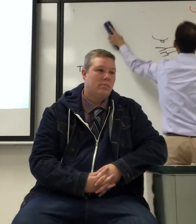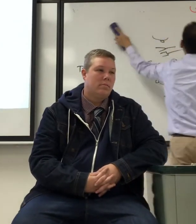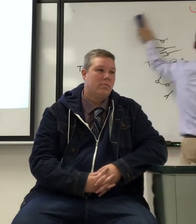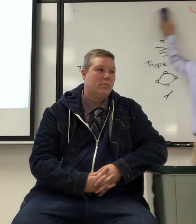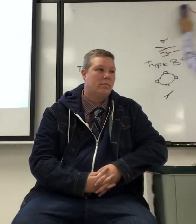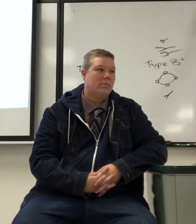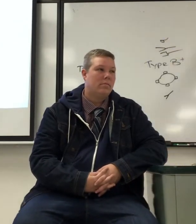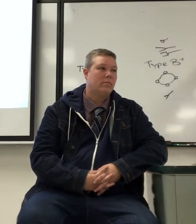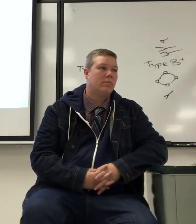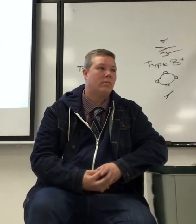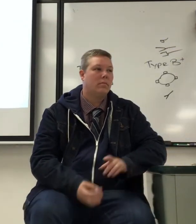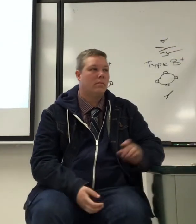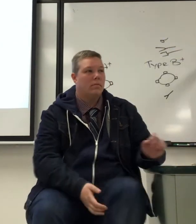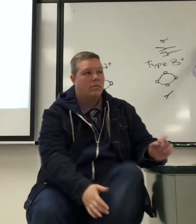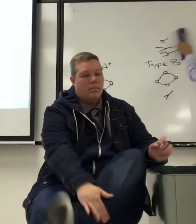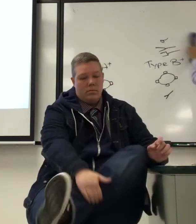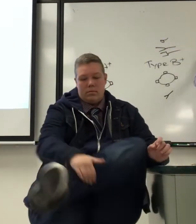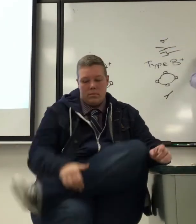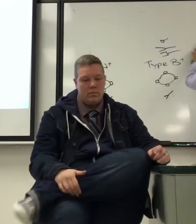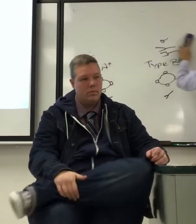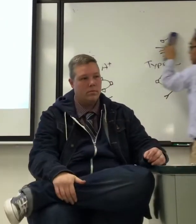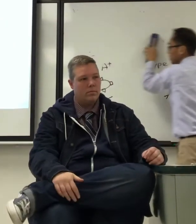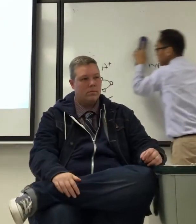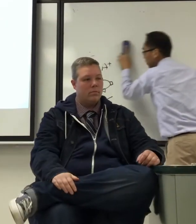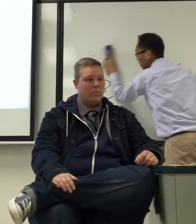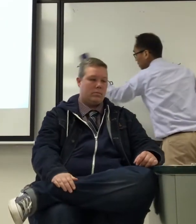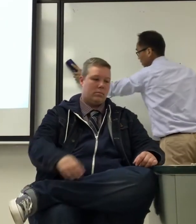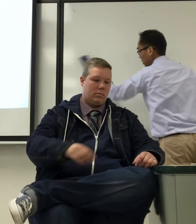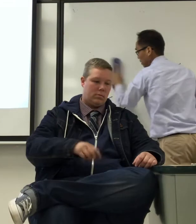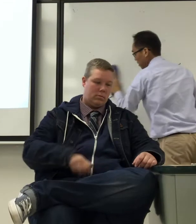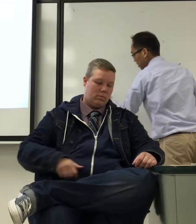You know, I was doing some research for this lecture.